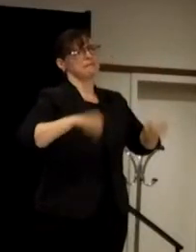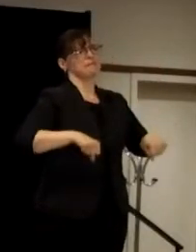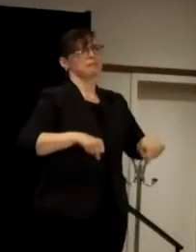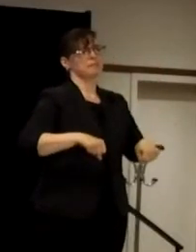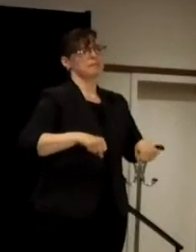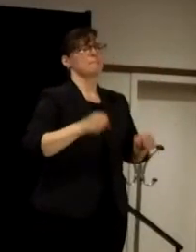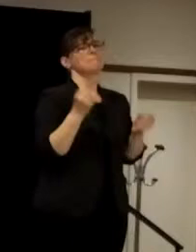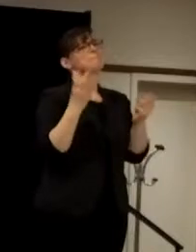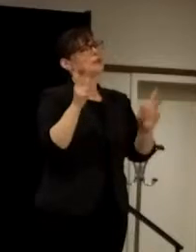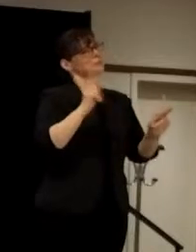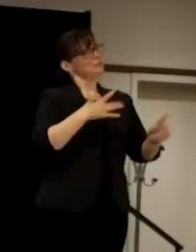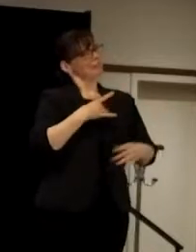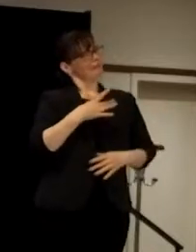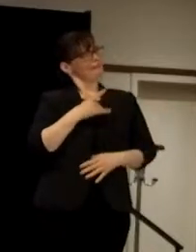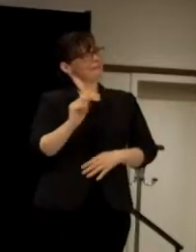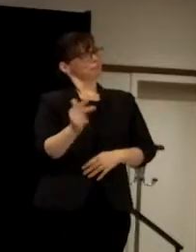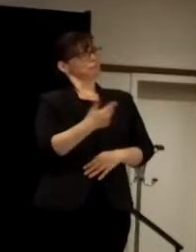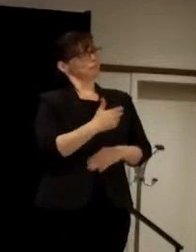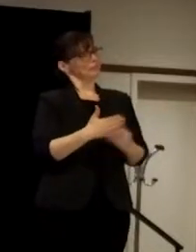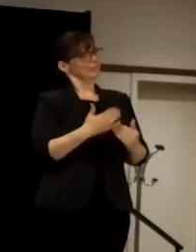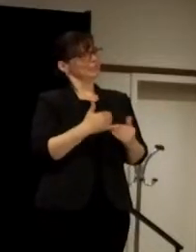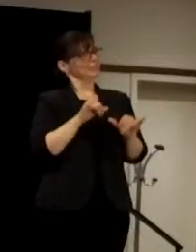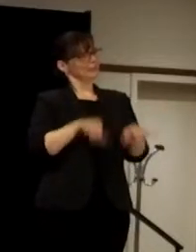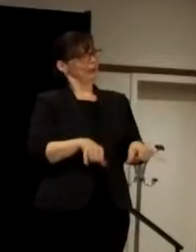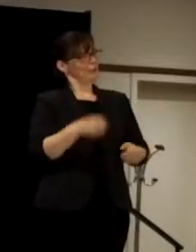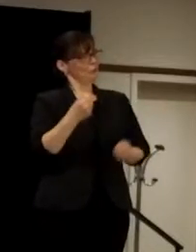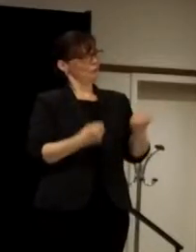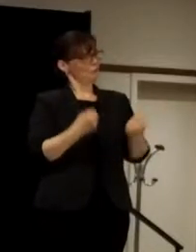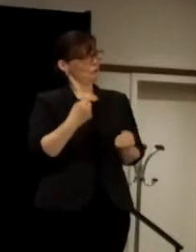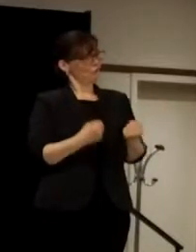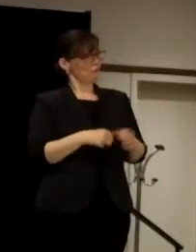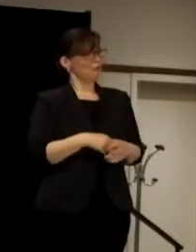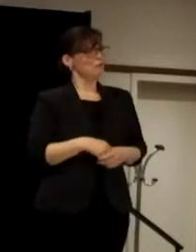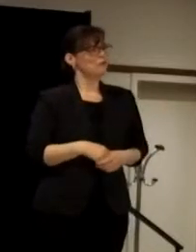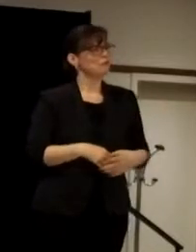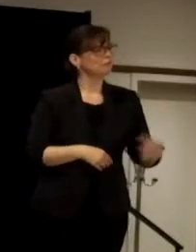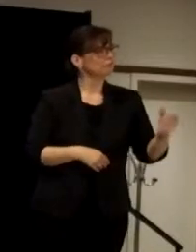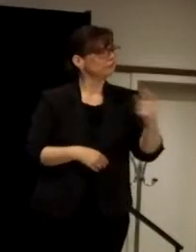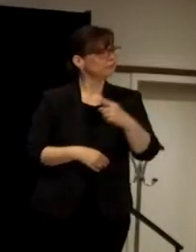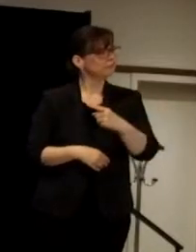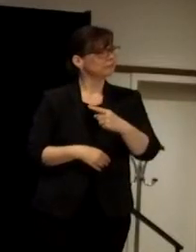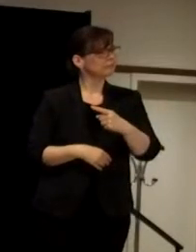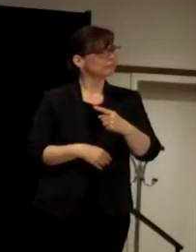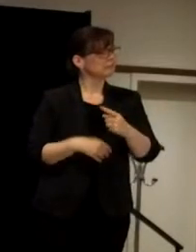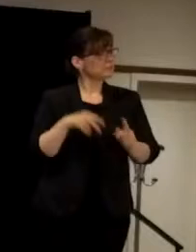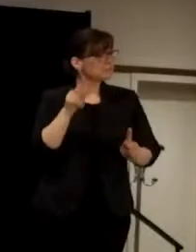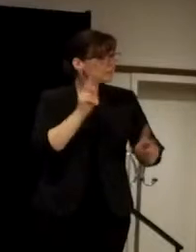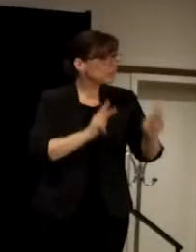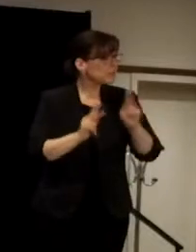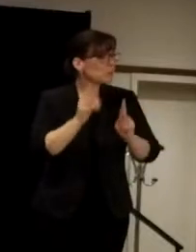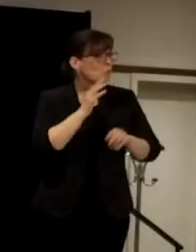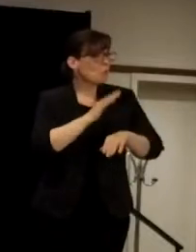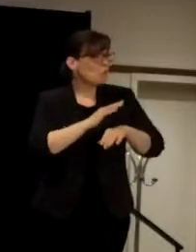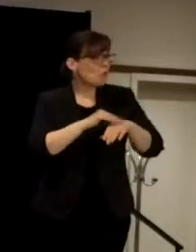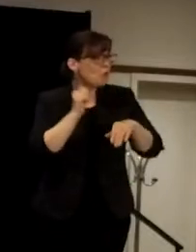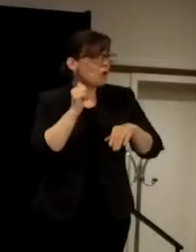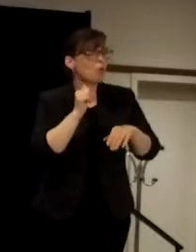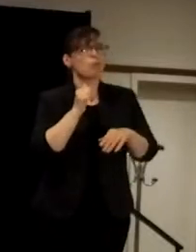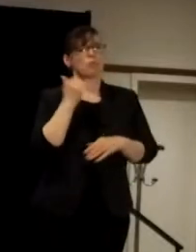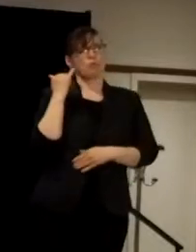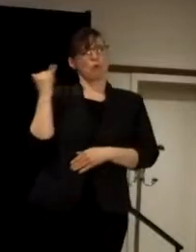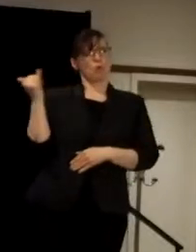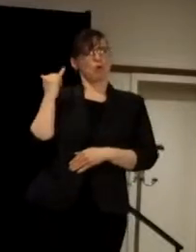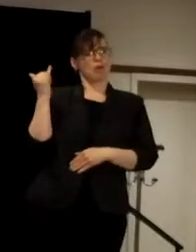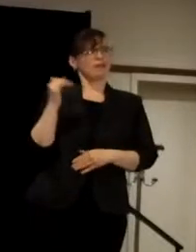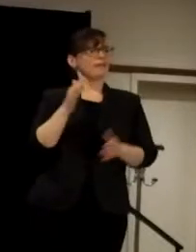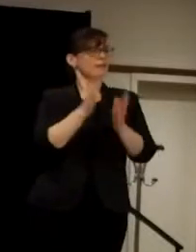times. We had a viewer call asking for information about the mobile vaccine clinics for homebound residents. Can you